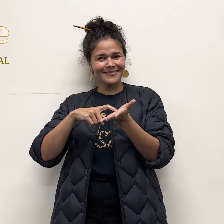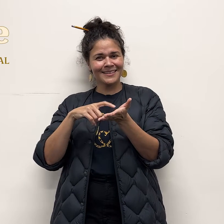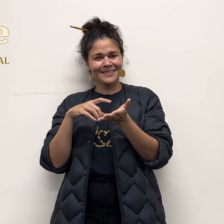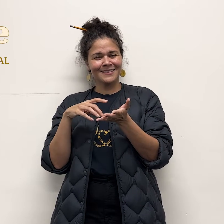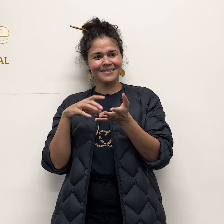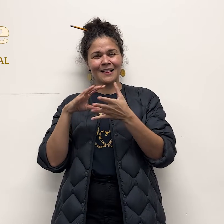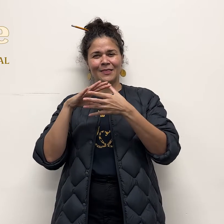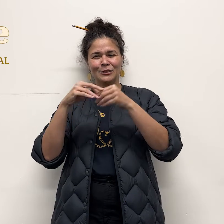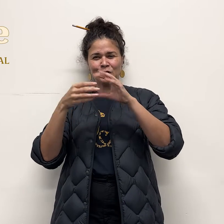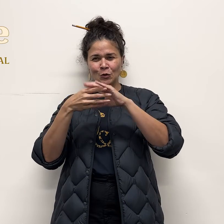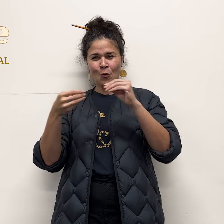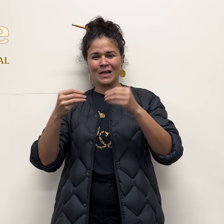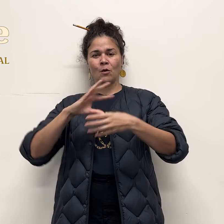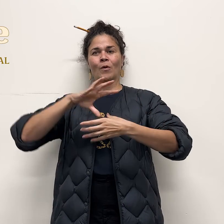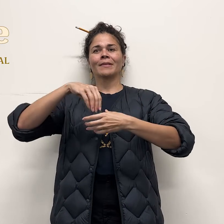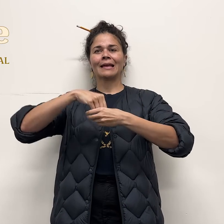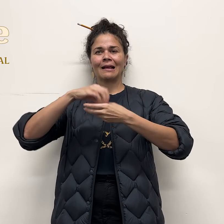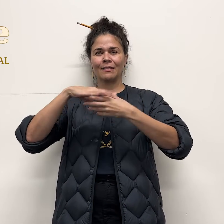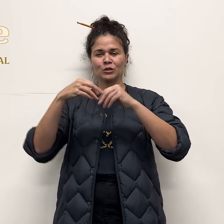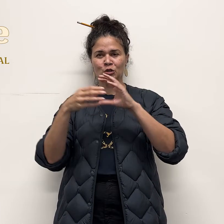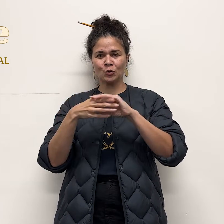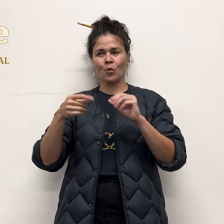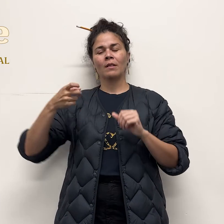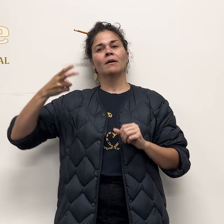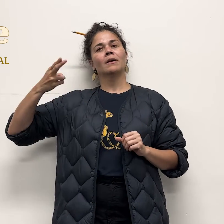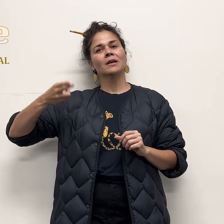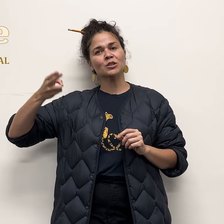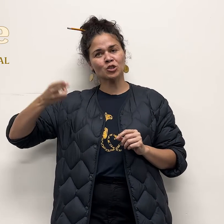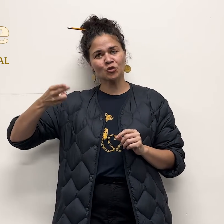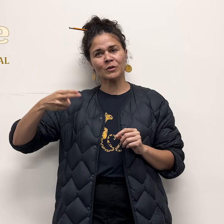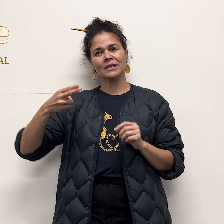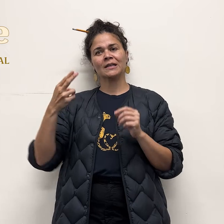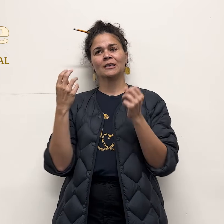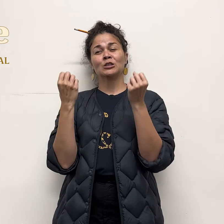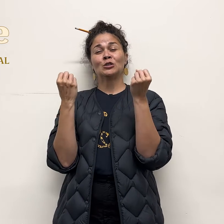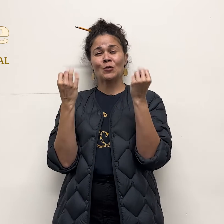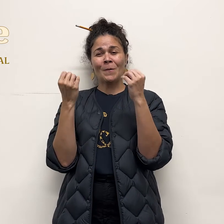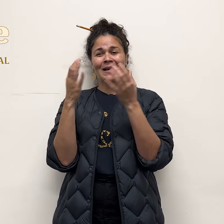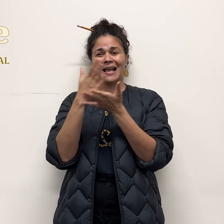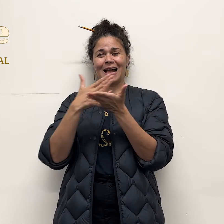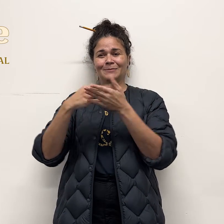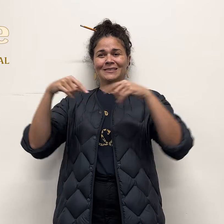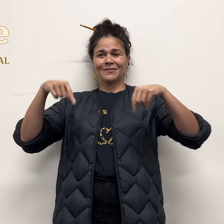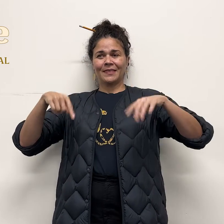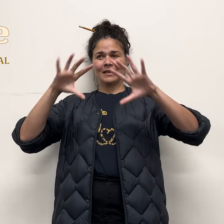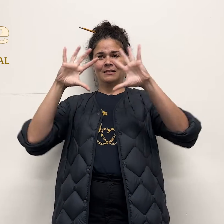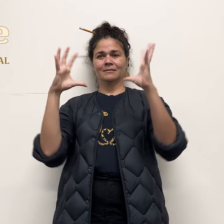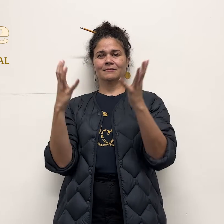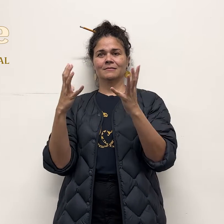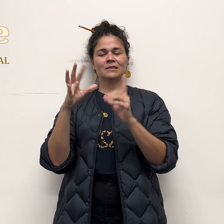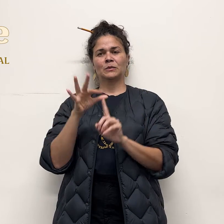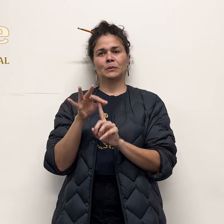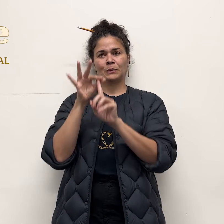the story within the story in its historical context and all of the special things that do make this so